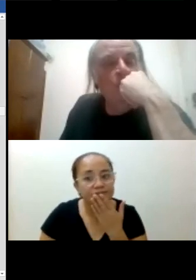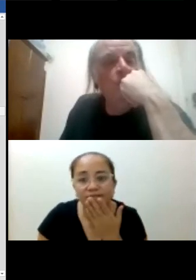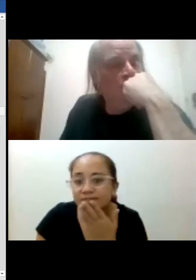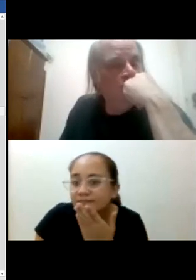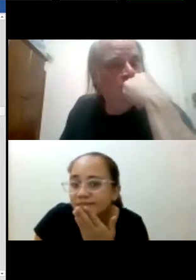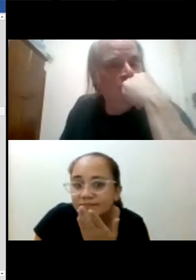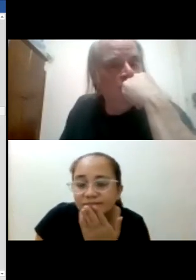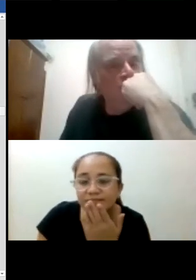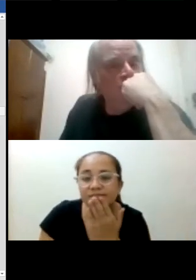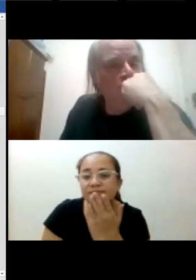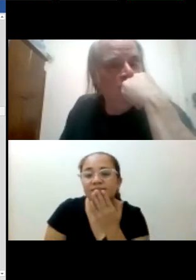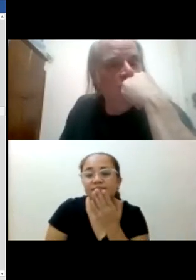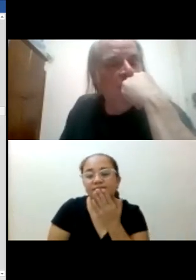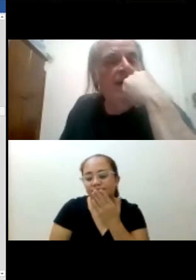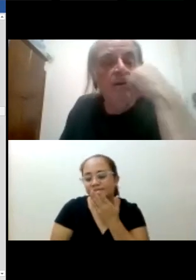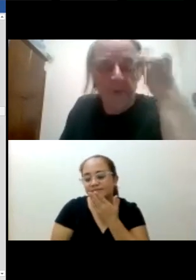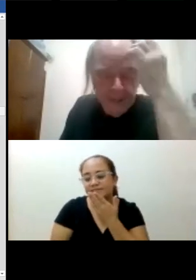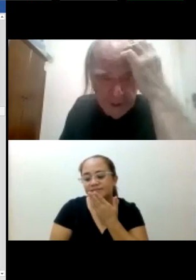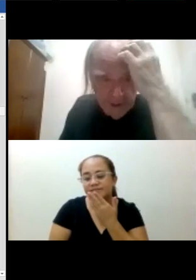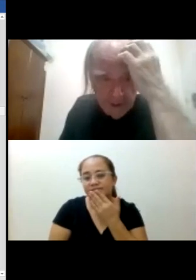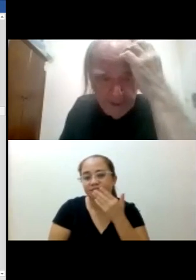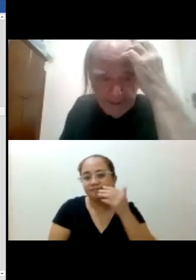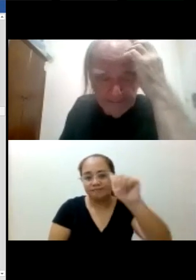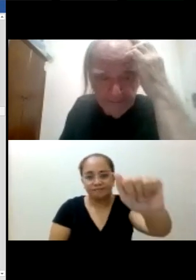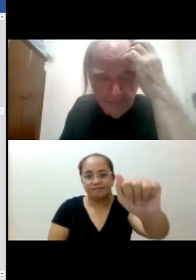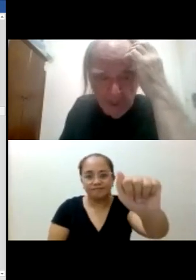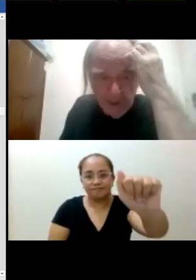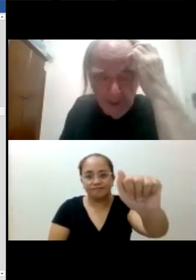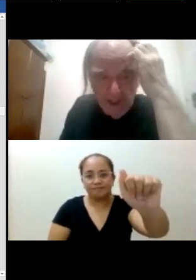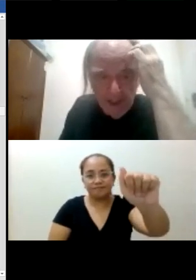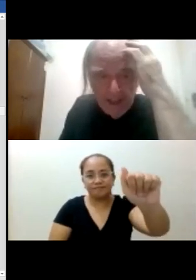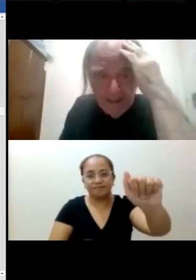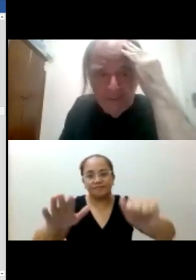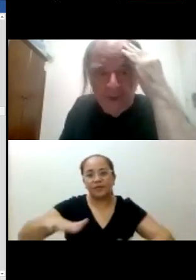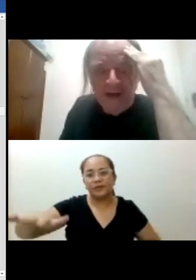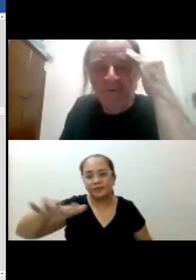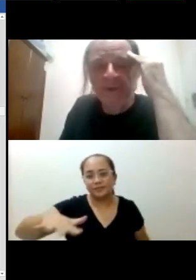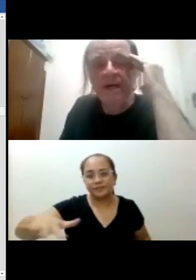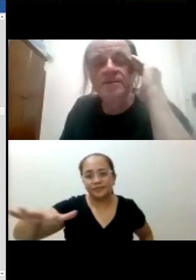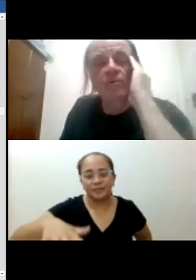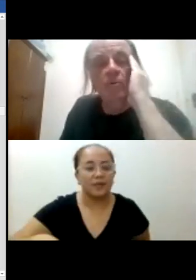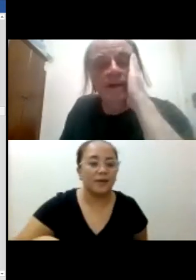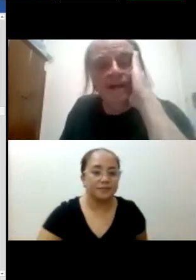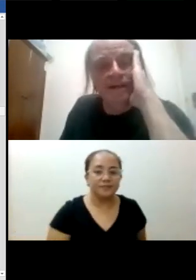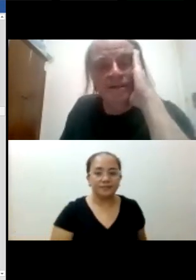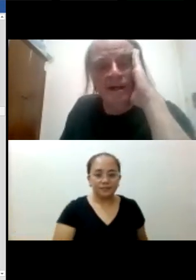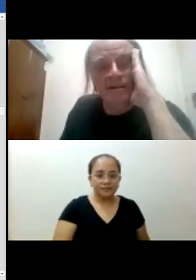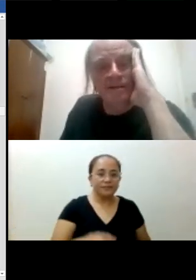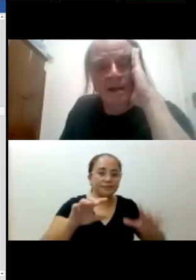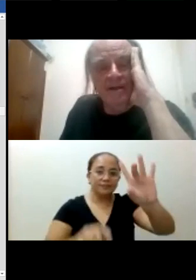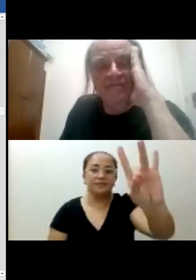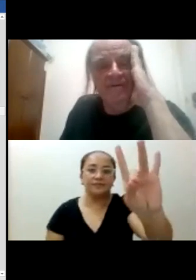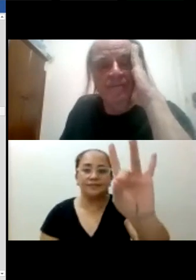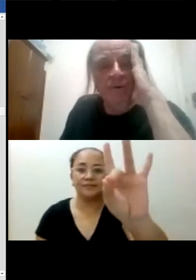I see people answering A. A, location, correct. 8, when alphabetizing one-handed